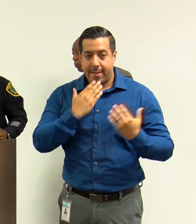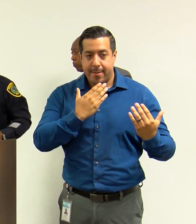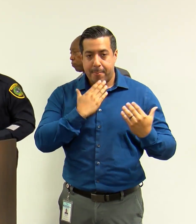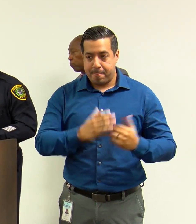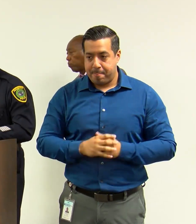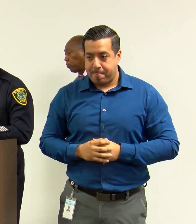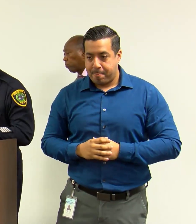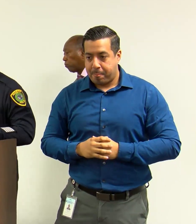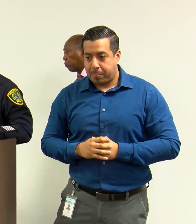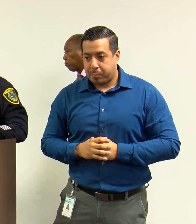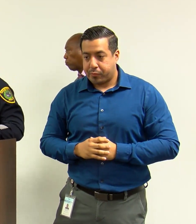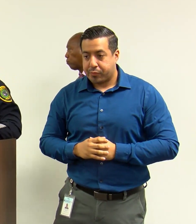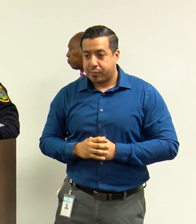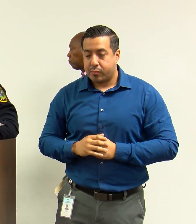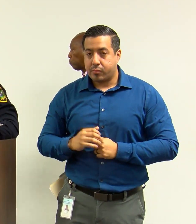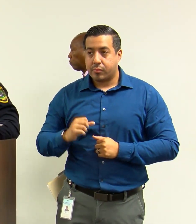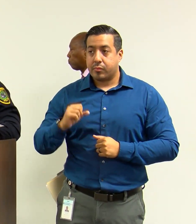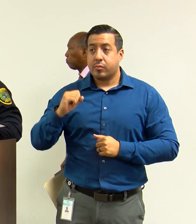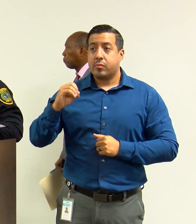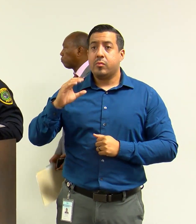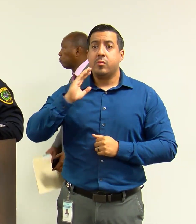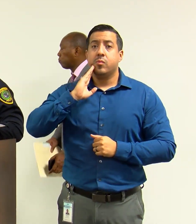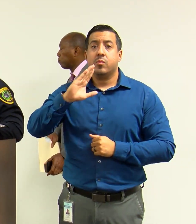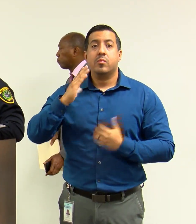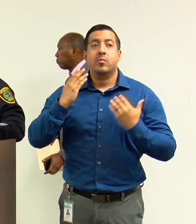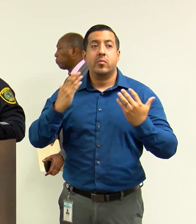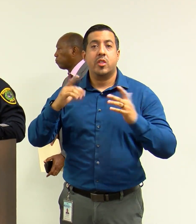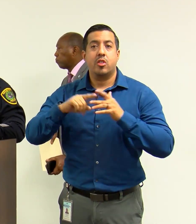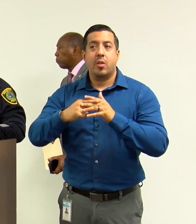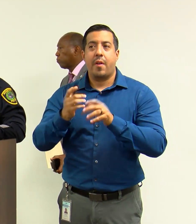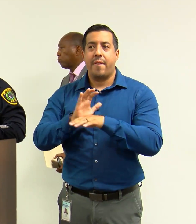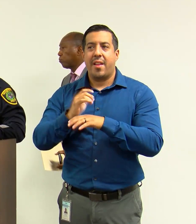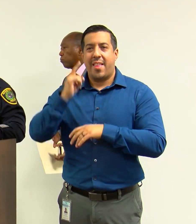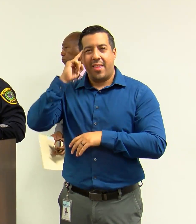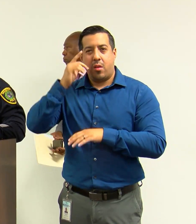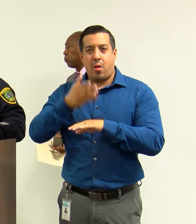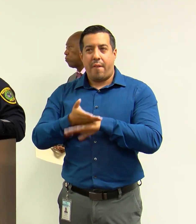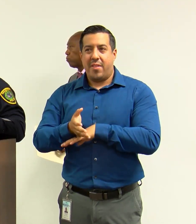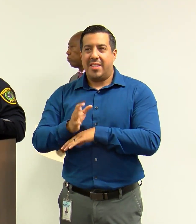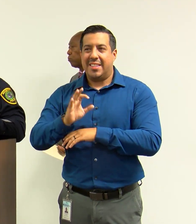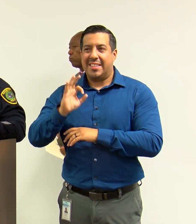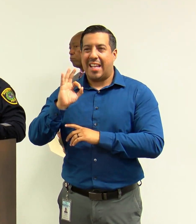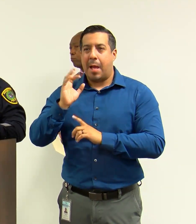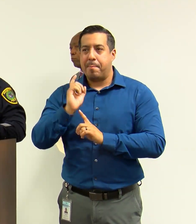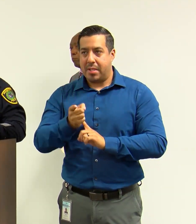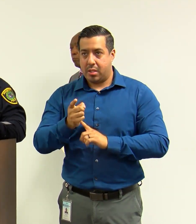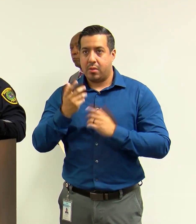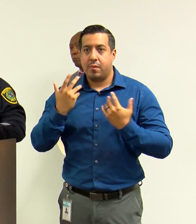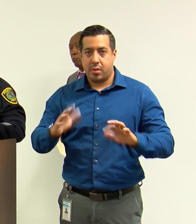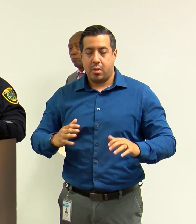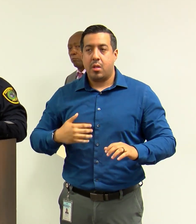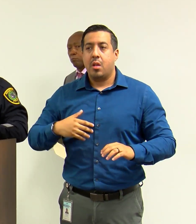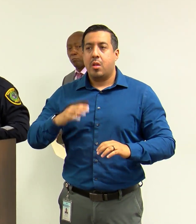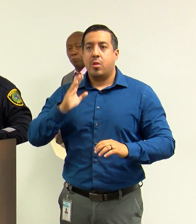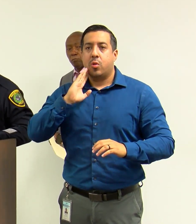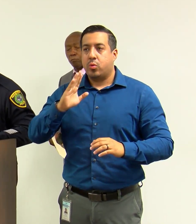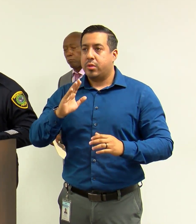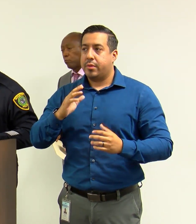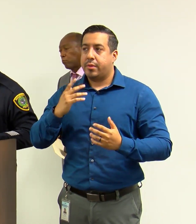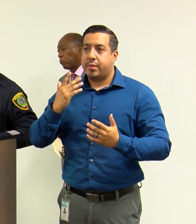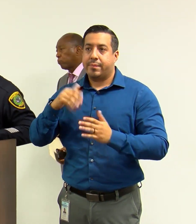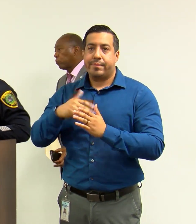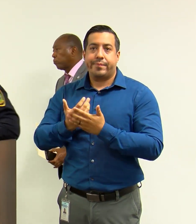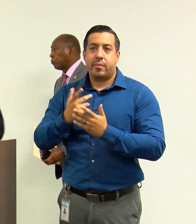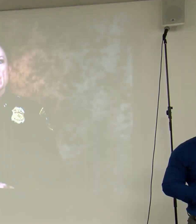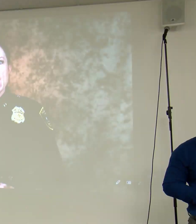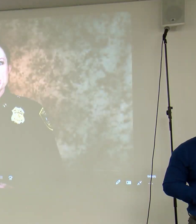Thank you. So we're going to start the video. I think it's a little over 9 minutes, and then we'll address and entertain questions